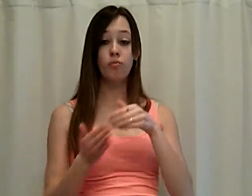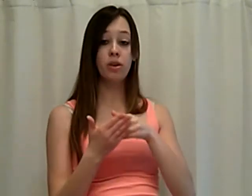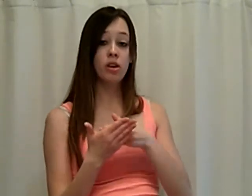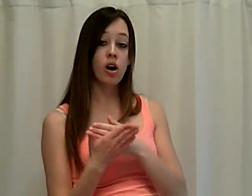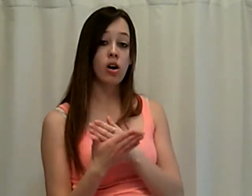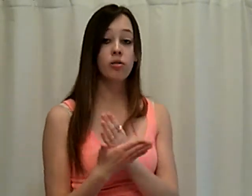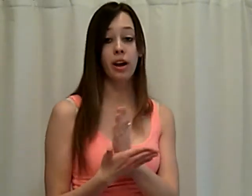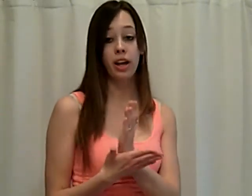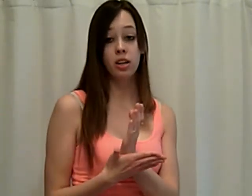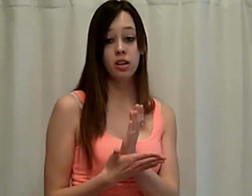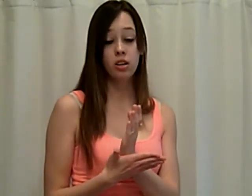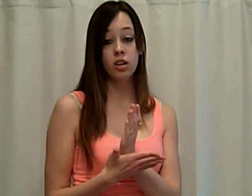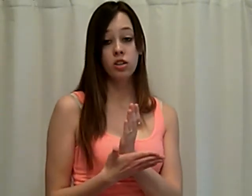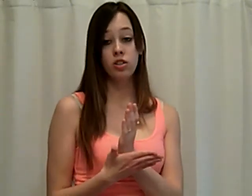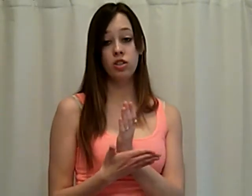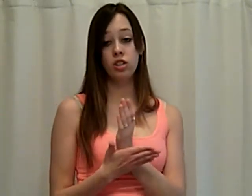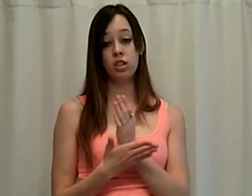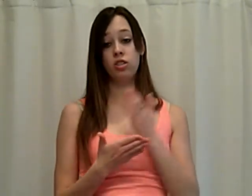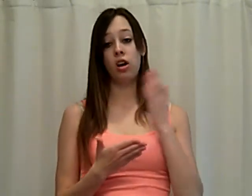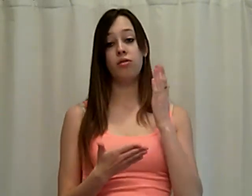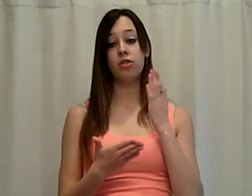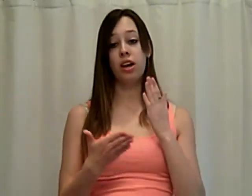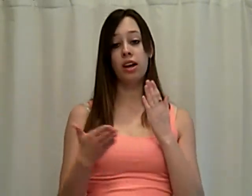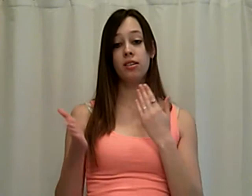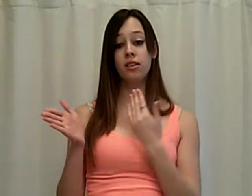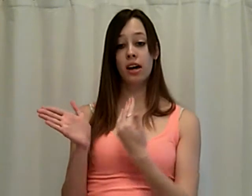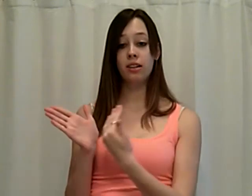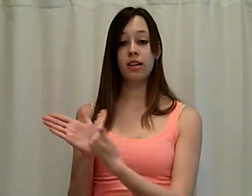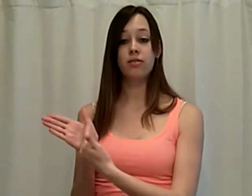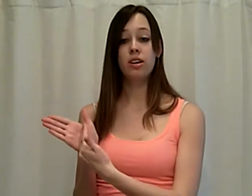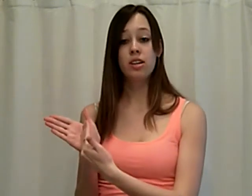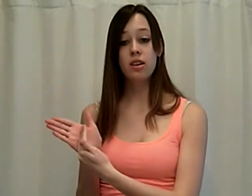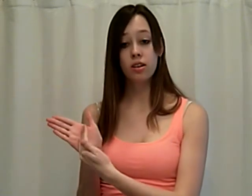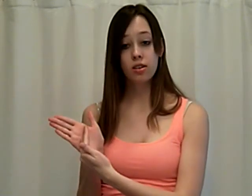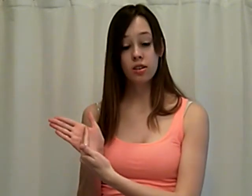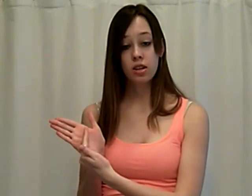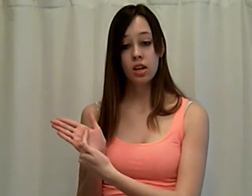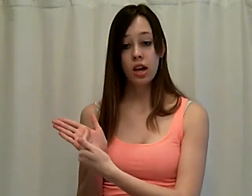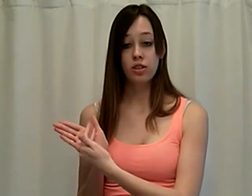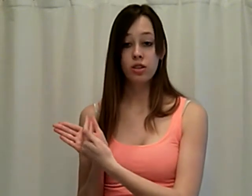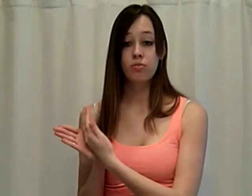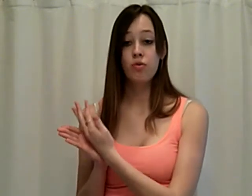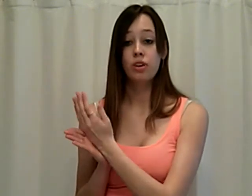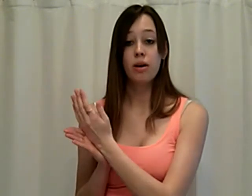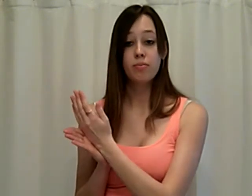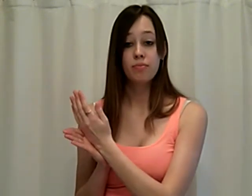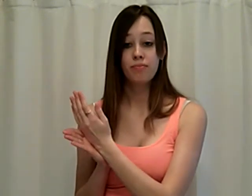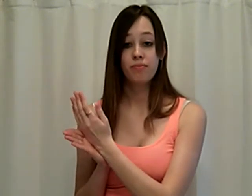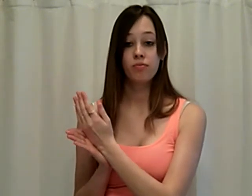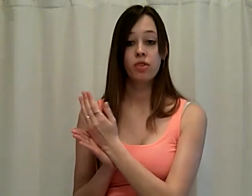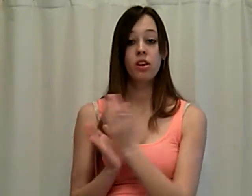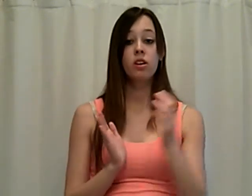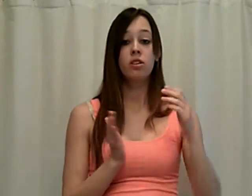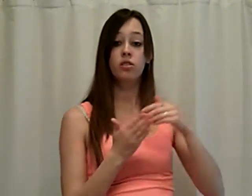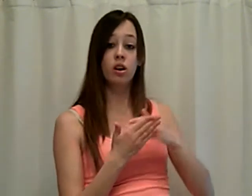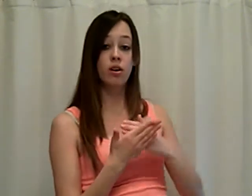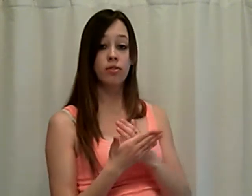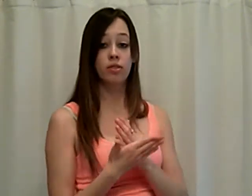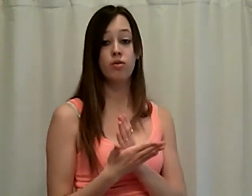be alright. So you're just going to start with your hand, kind of like right here. You're just going to move it up. So everything will